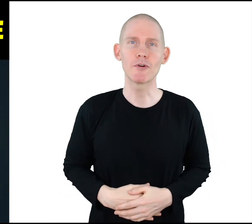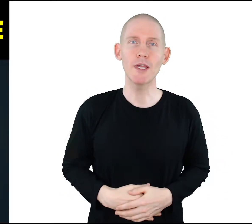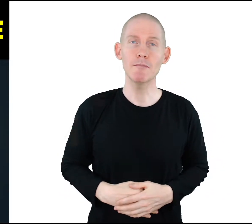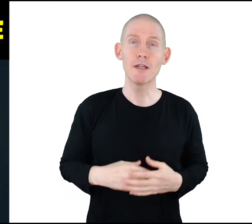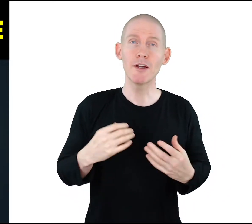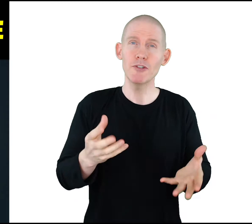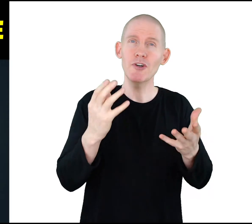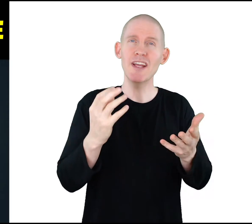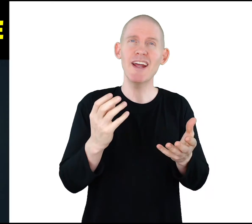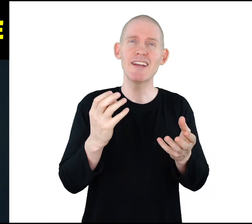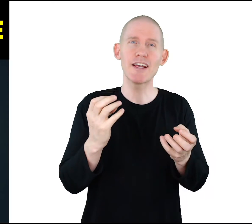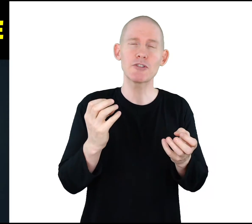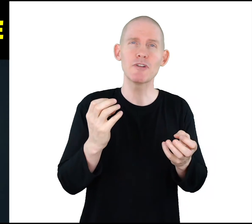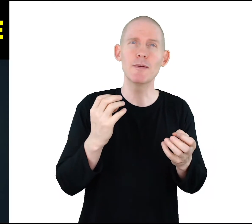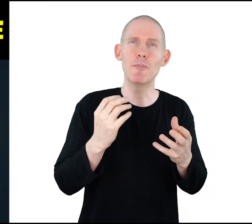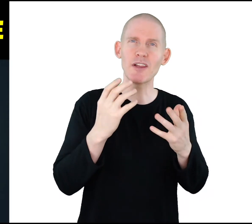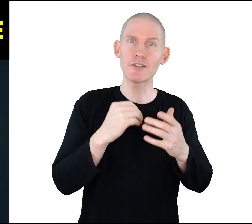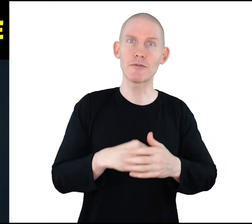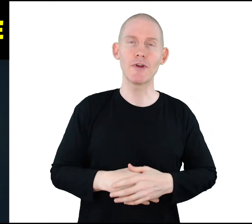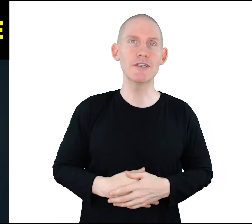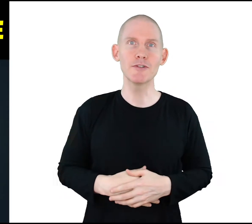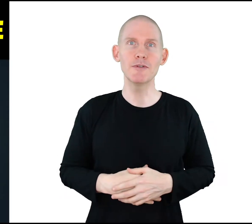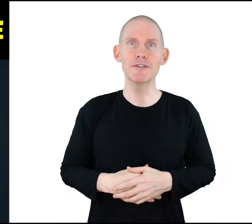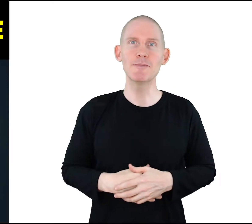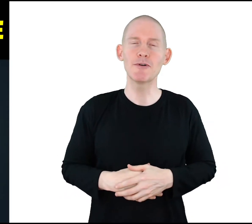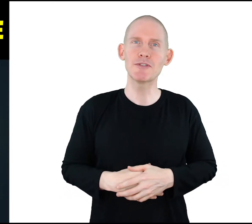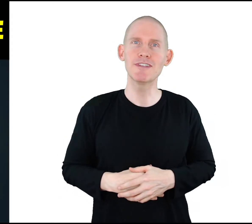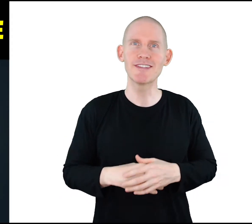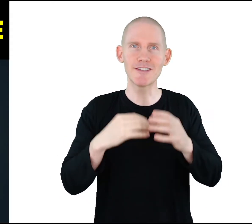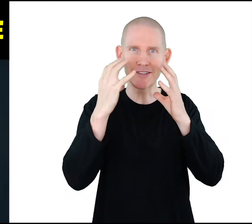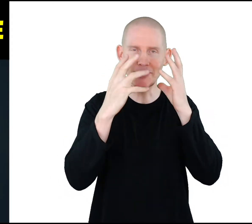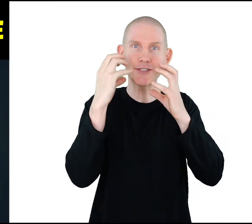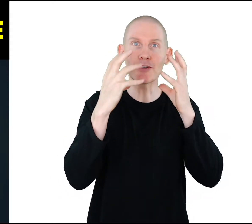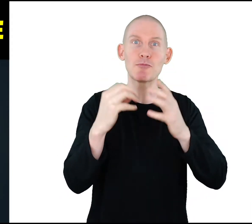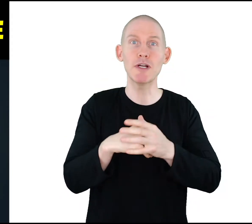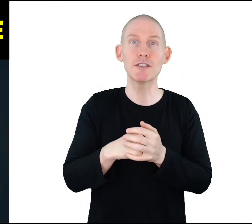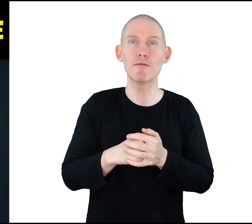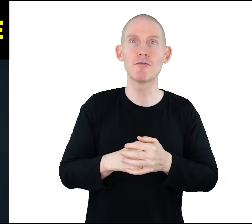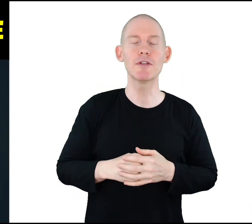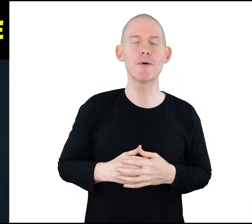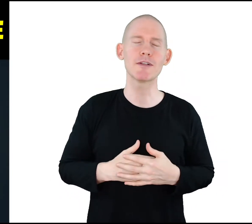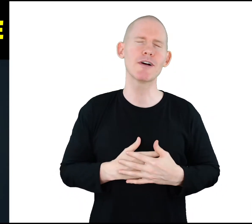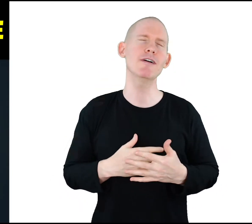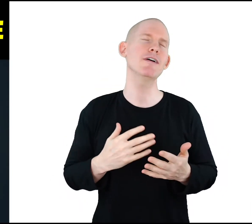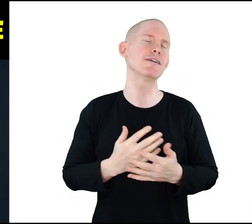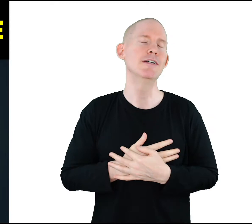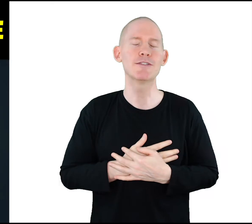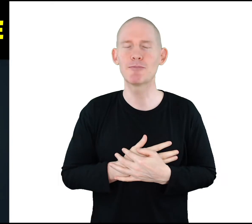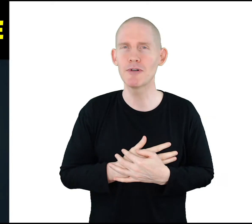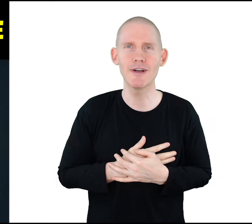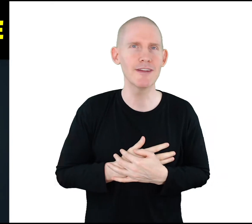Okay, now you could add an extra embellished facial emotion, facial expression if you really want to, just put on that